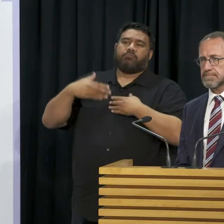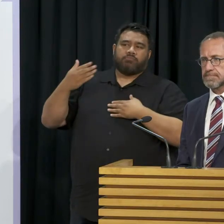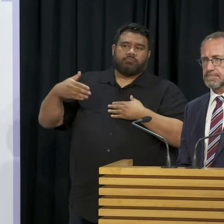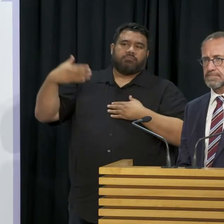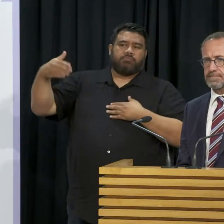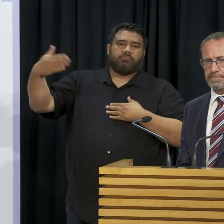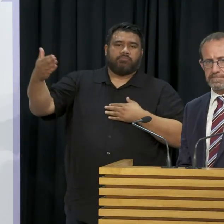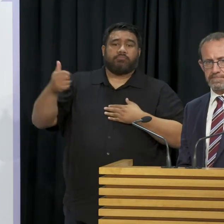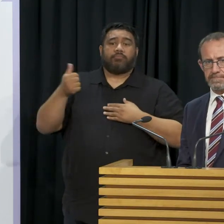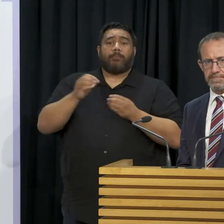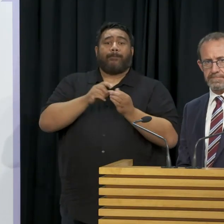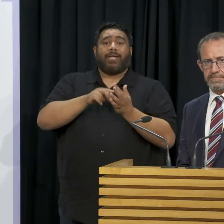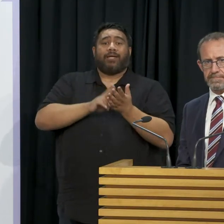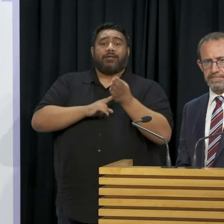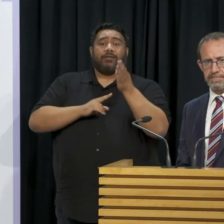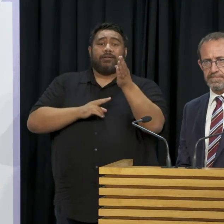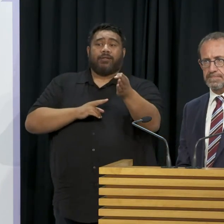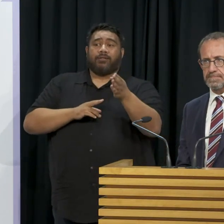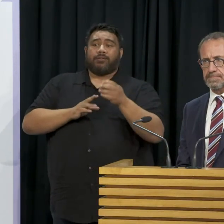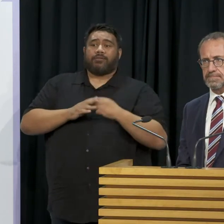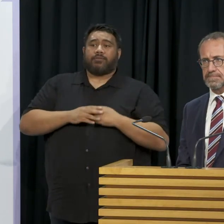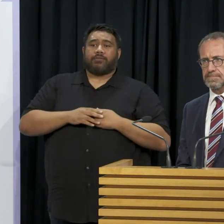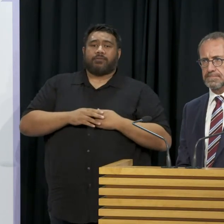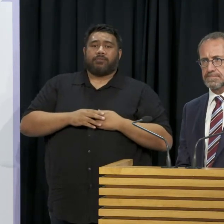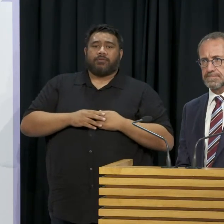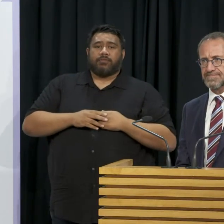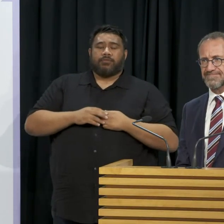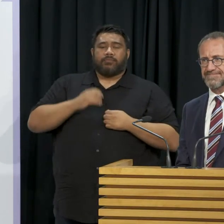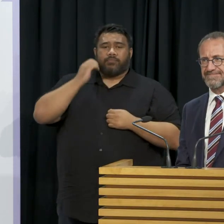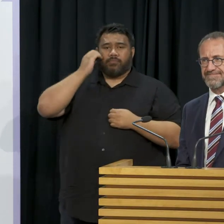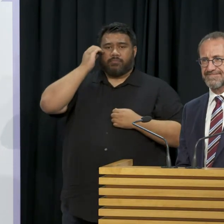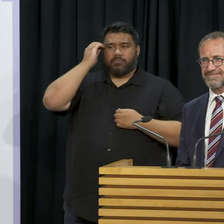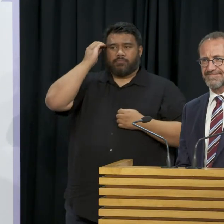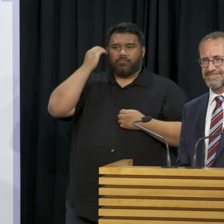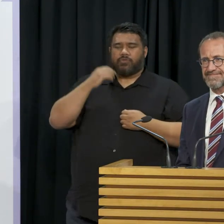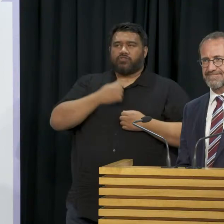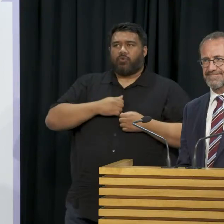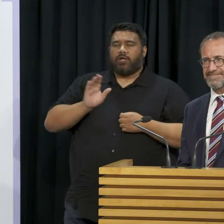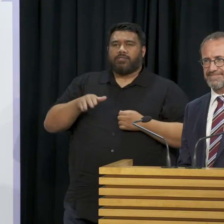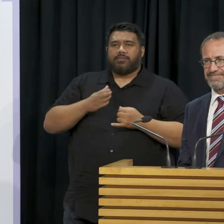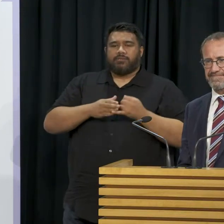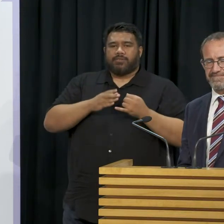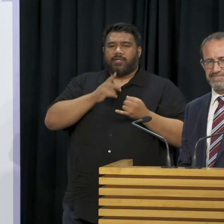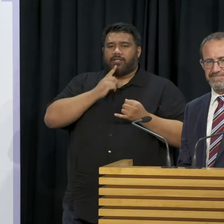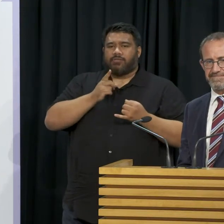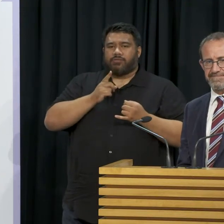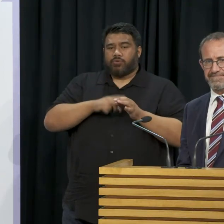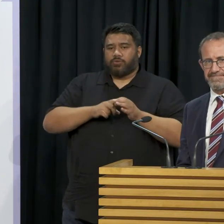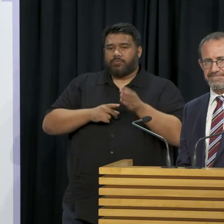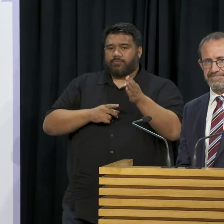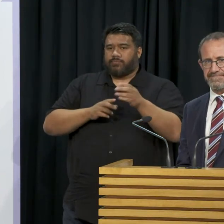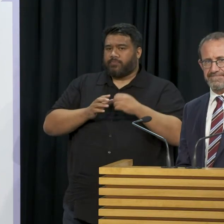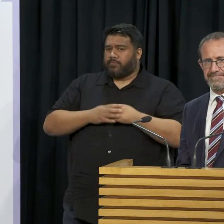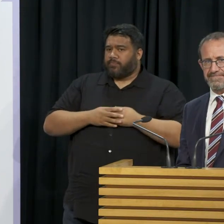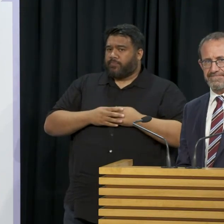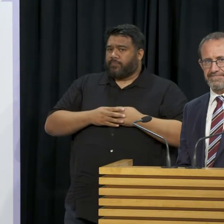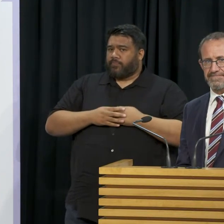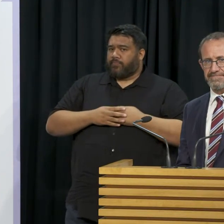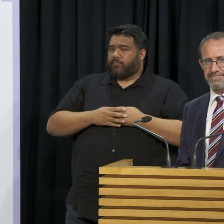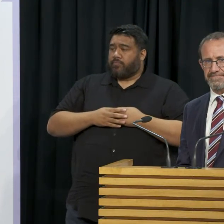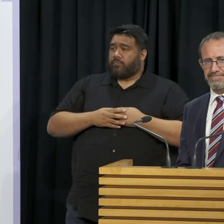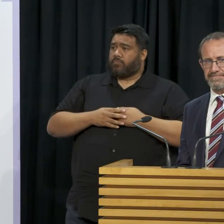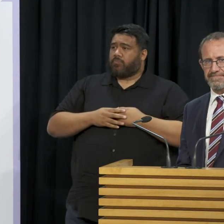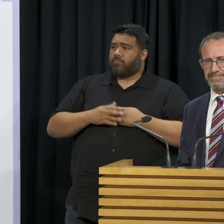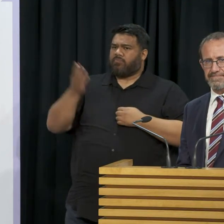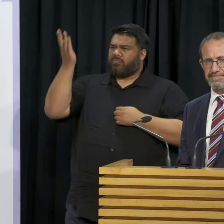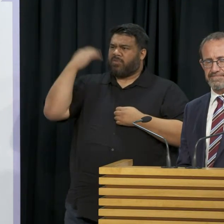delay. Ben, although, forgive me, you never had one, but Ben, I'm sorry, I did say last question. One of the legacies of the terrorist